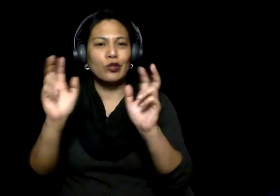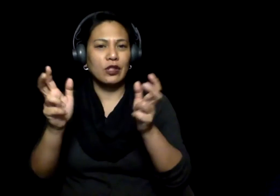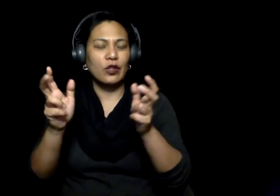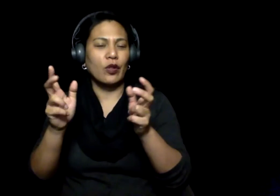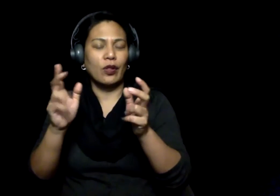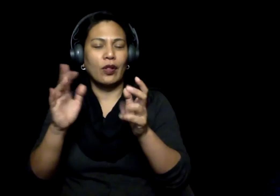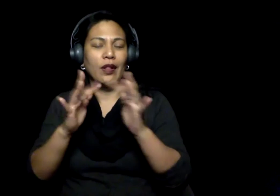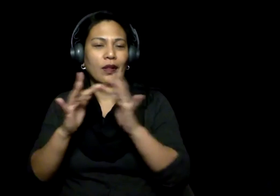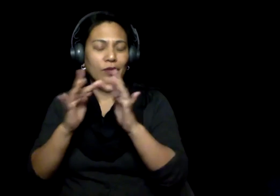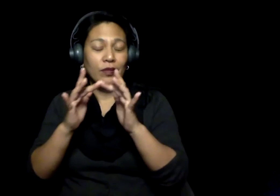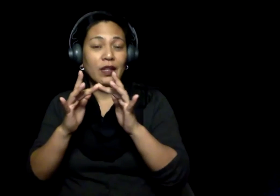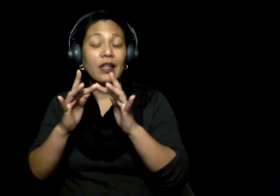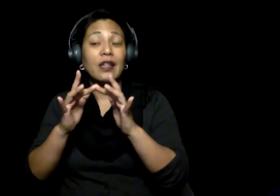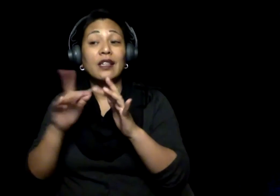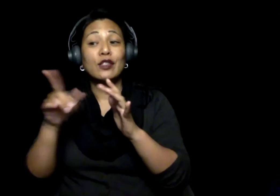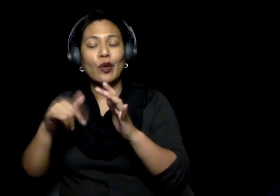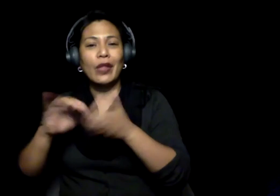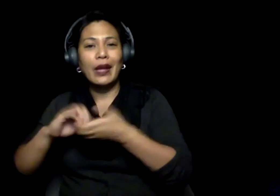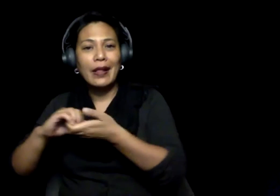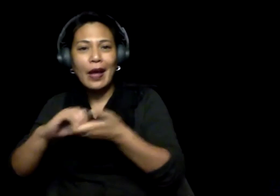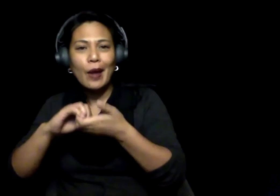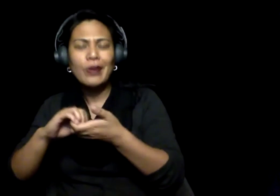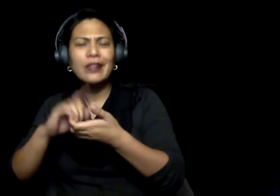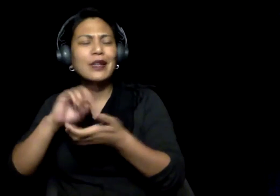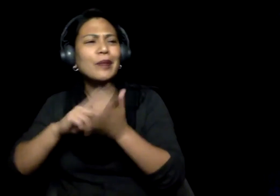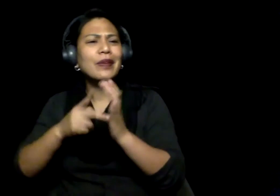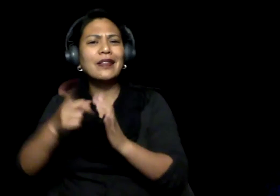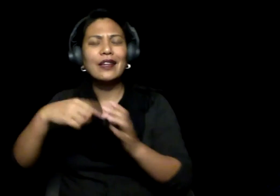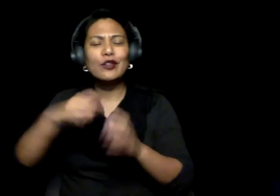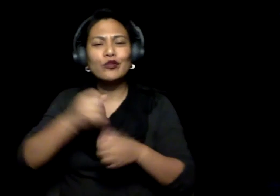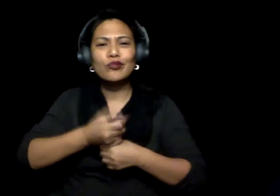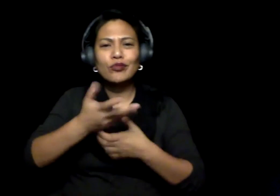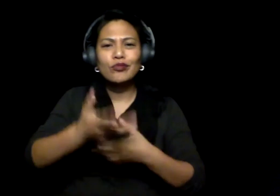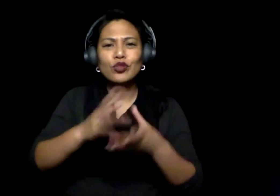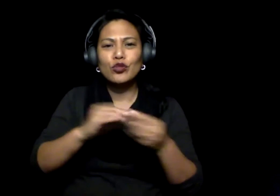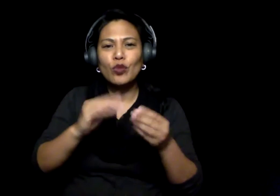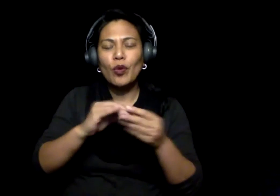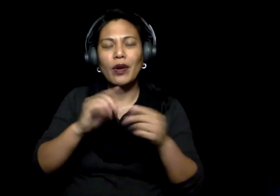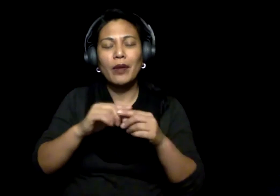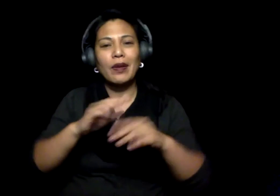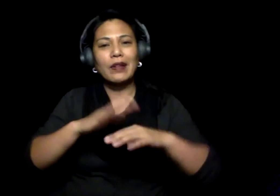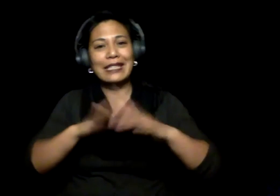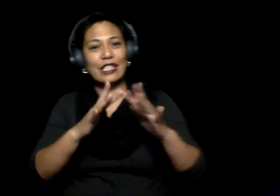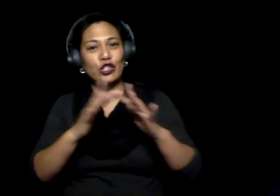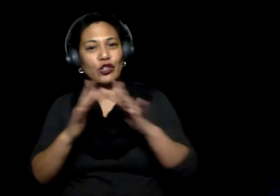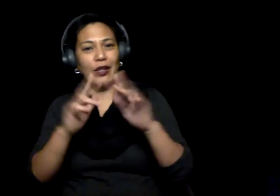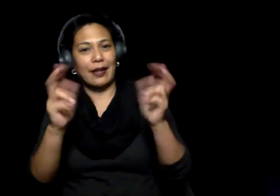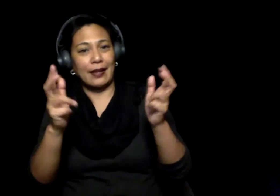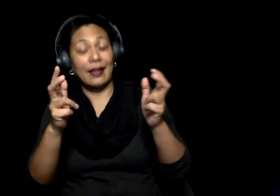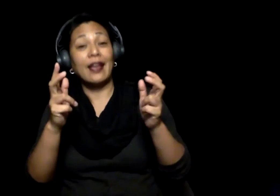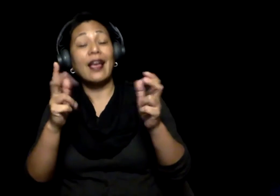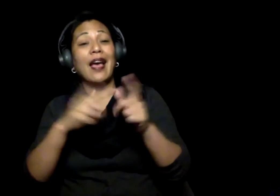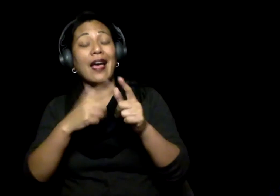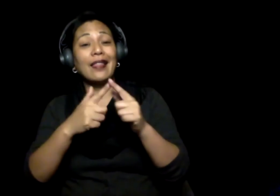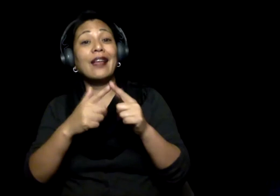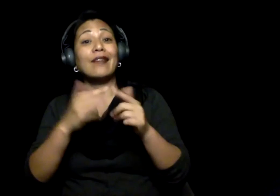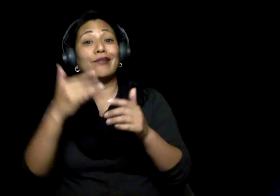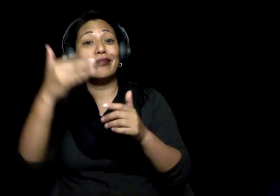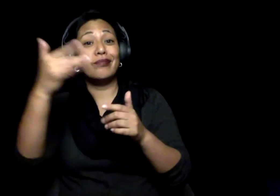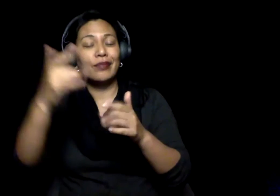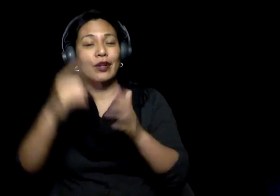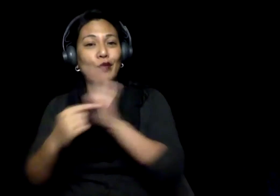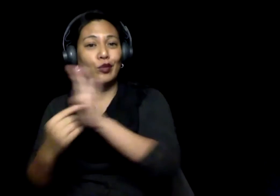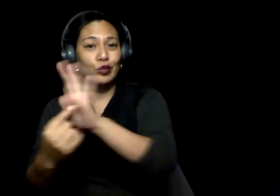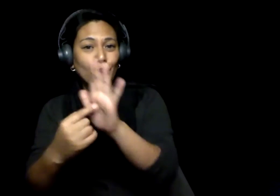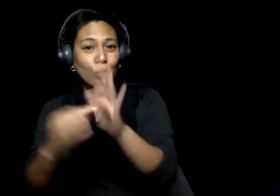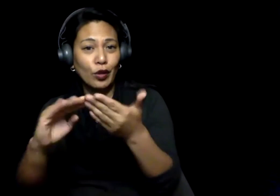their own individual like digital sort of stories, which are then presented to the community. So that's one way of